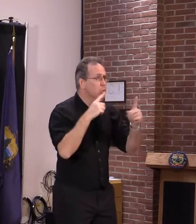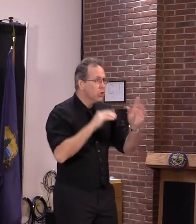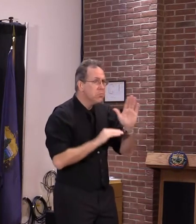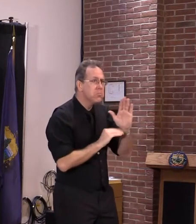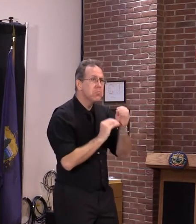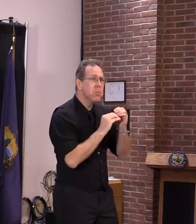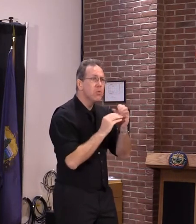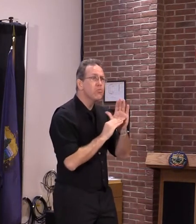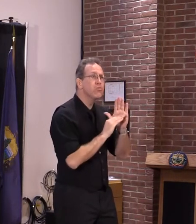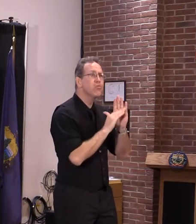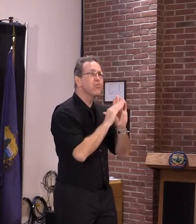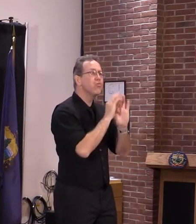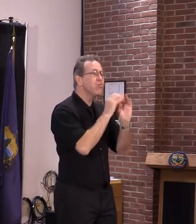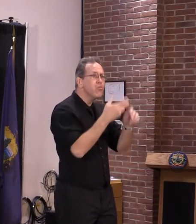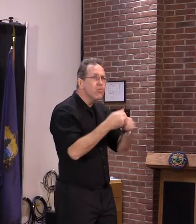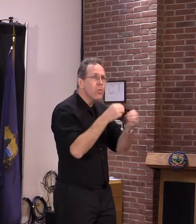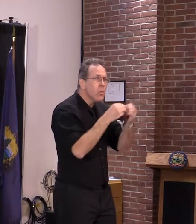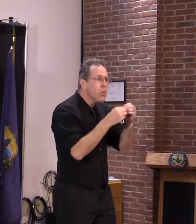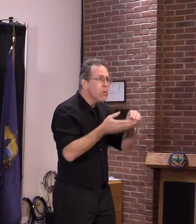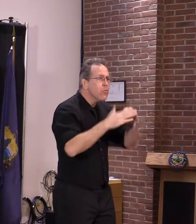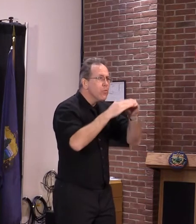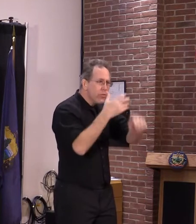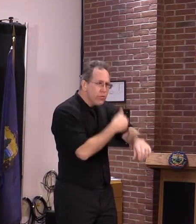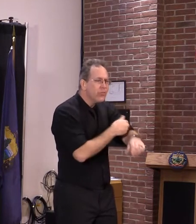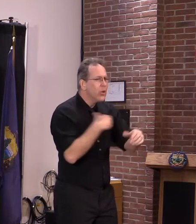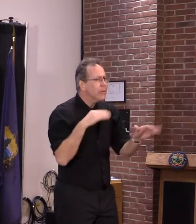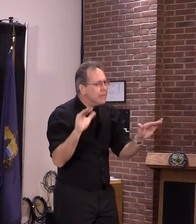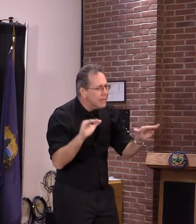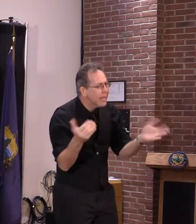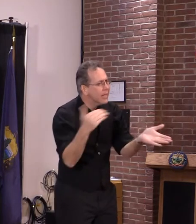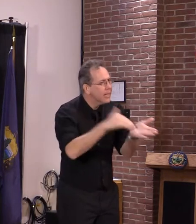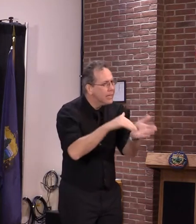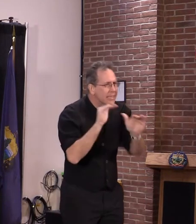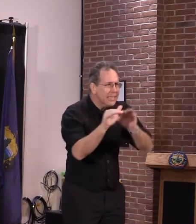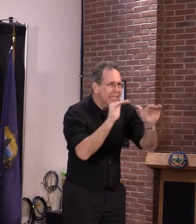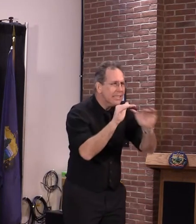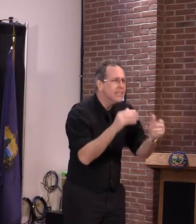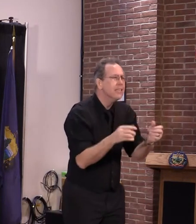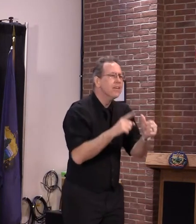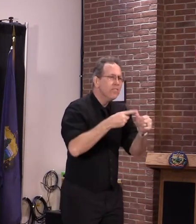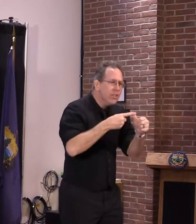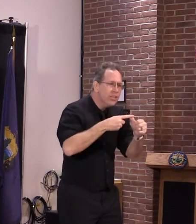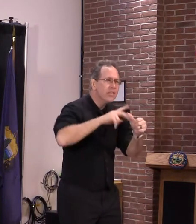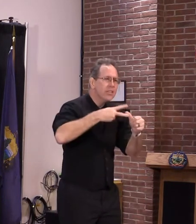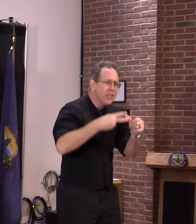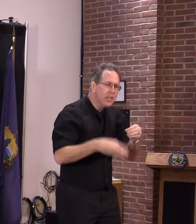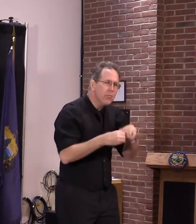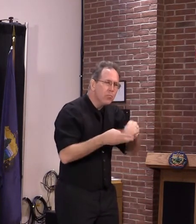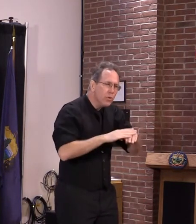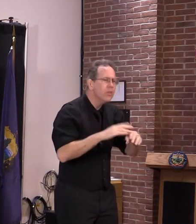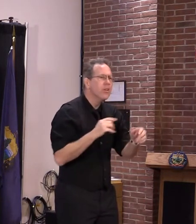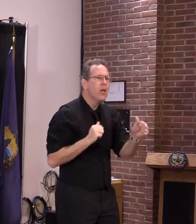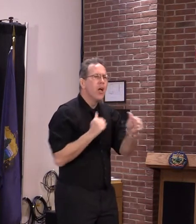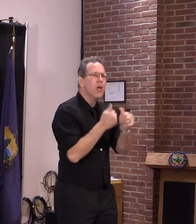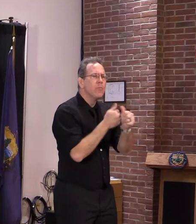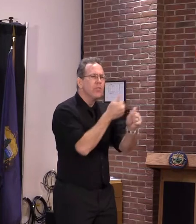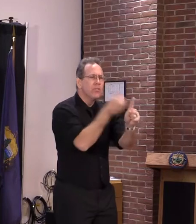people to become up to date with their vaccinations and being boosted. Dr.